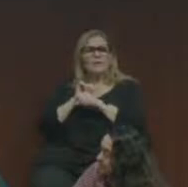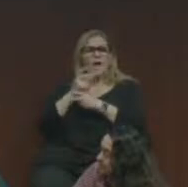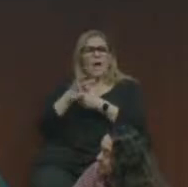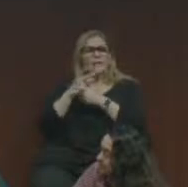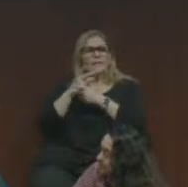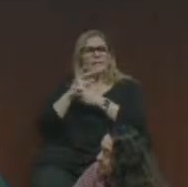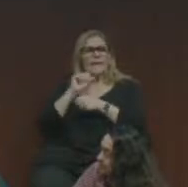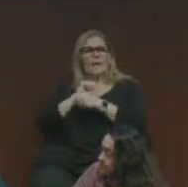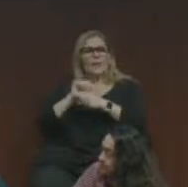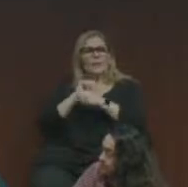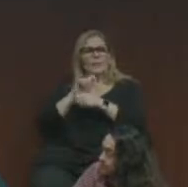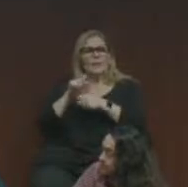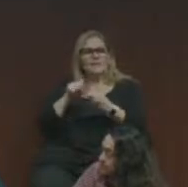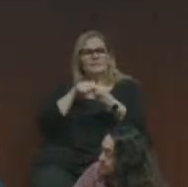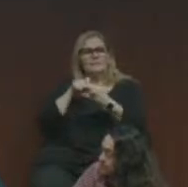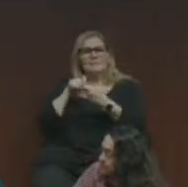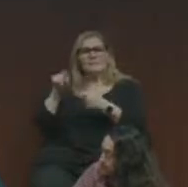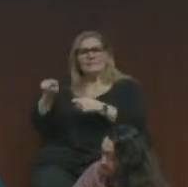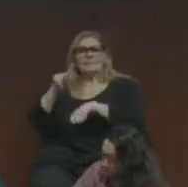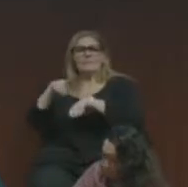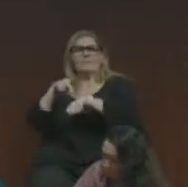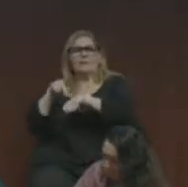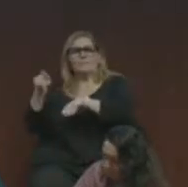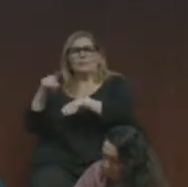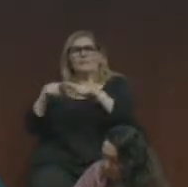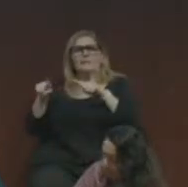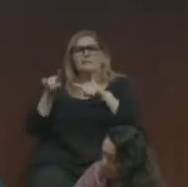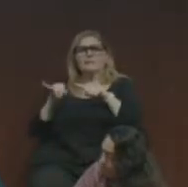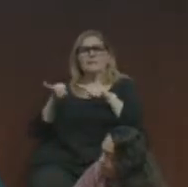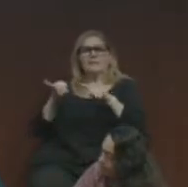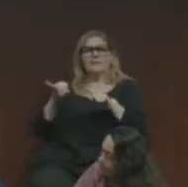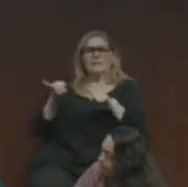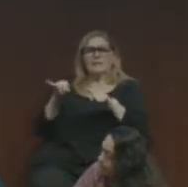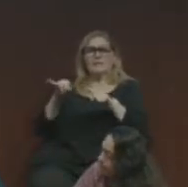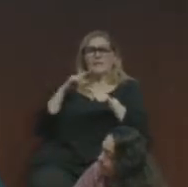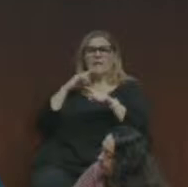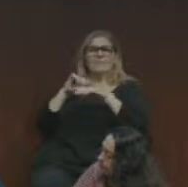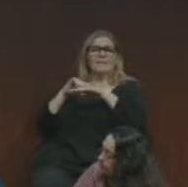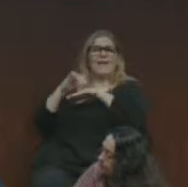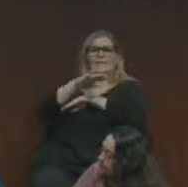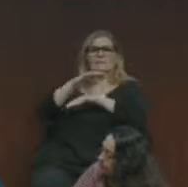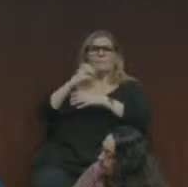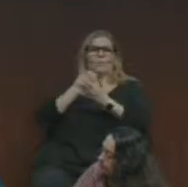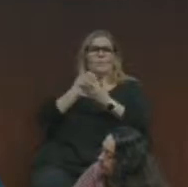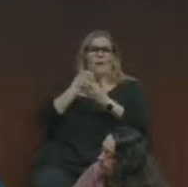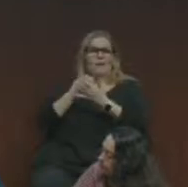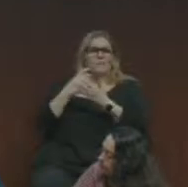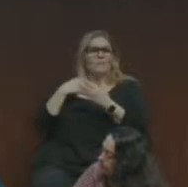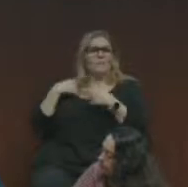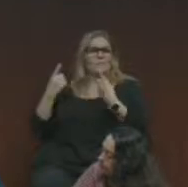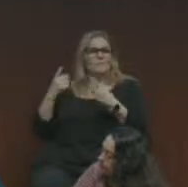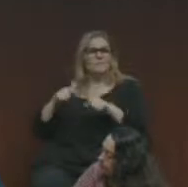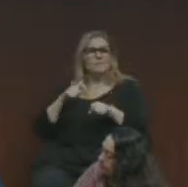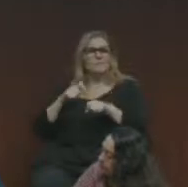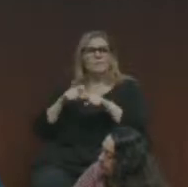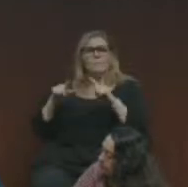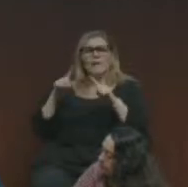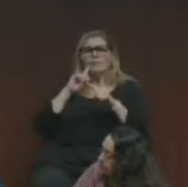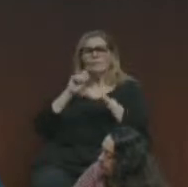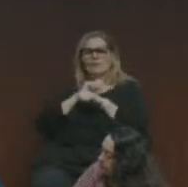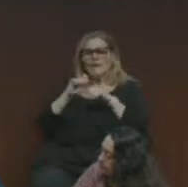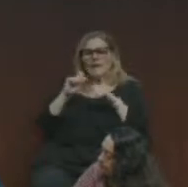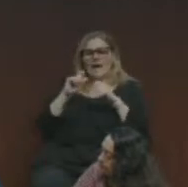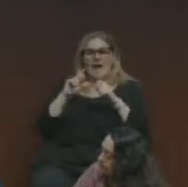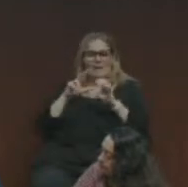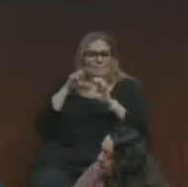work and specifically the Philippines and the Philippine labor export economy for quite some time. But I'm actually entering